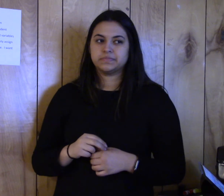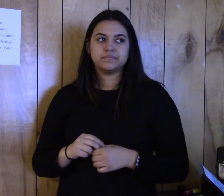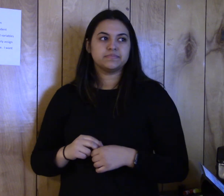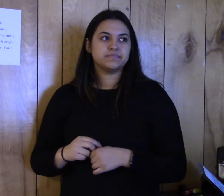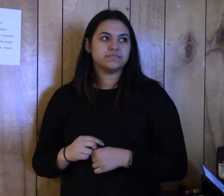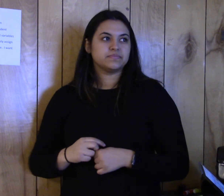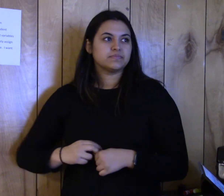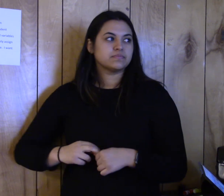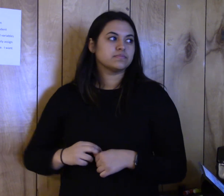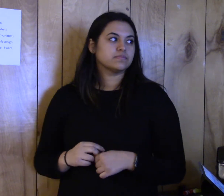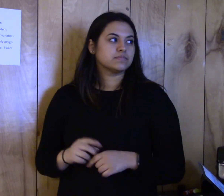But it's not all deer hunting.